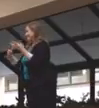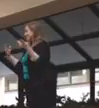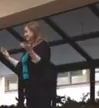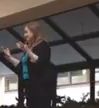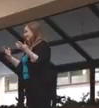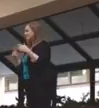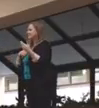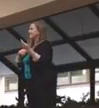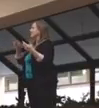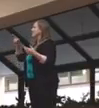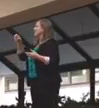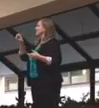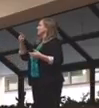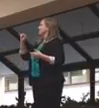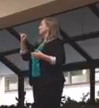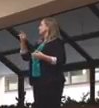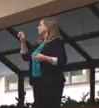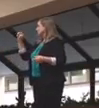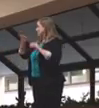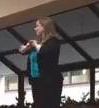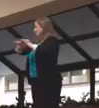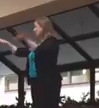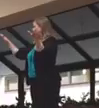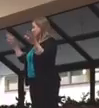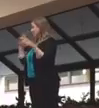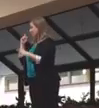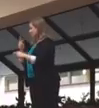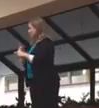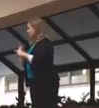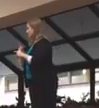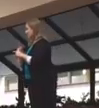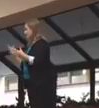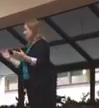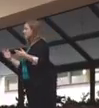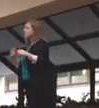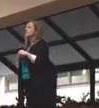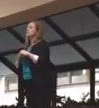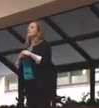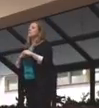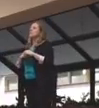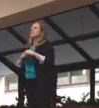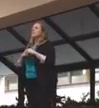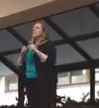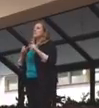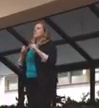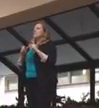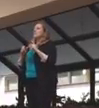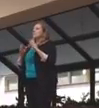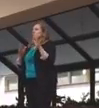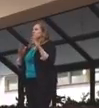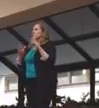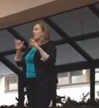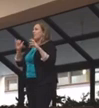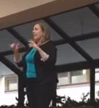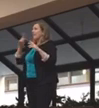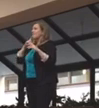We knew the hottest topic pre-conference, and there were petitions out. We knew that this was the